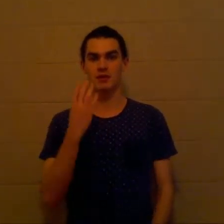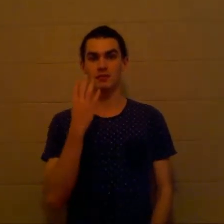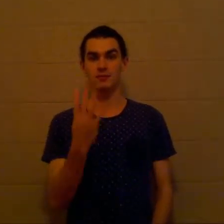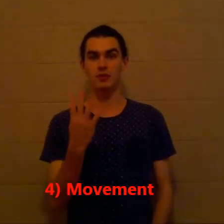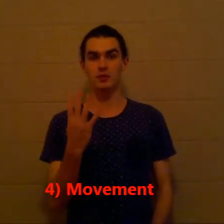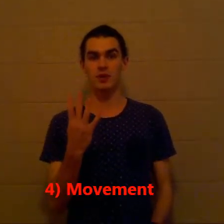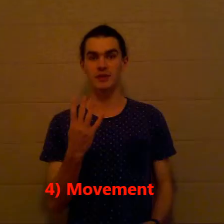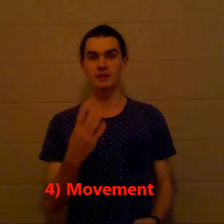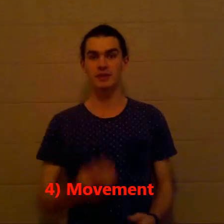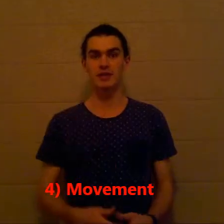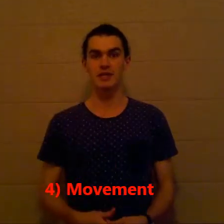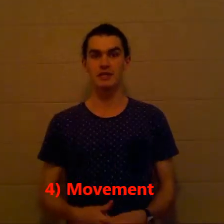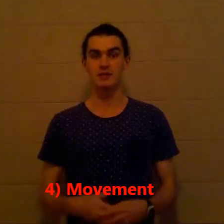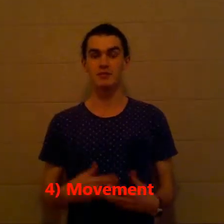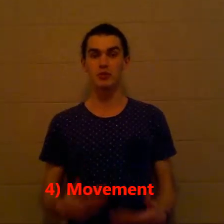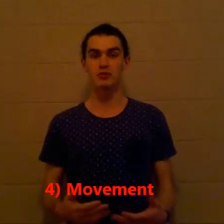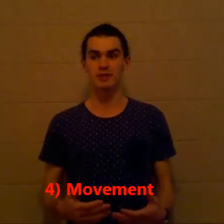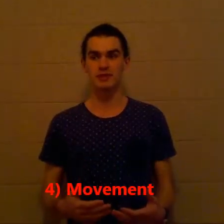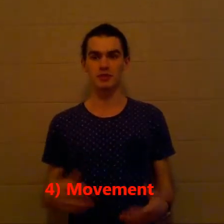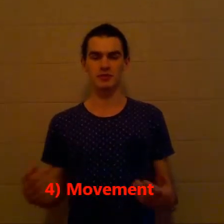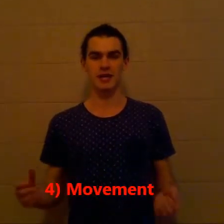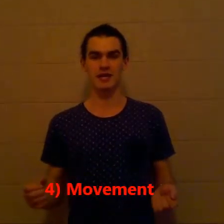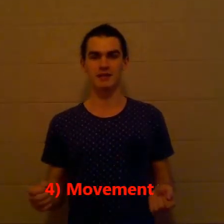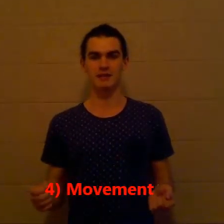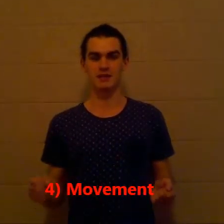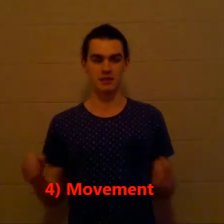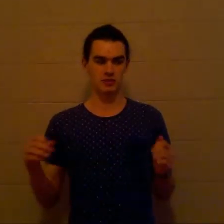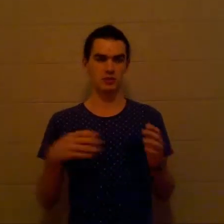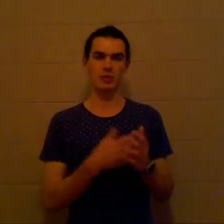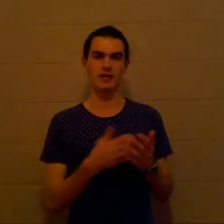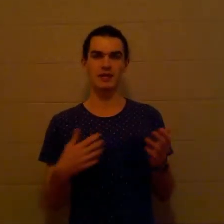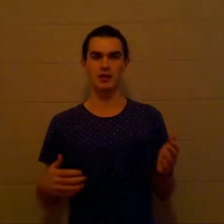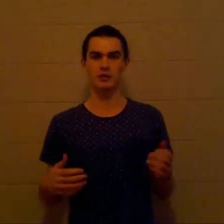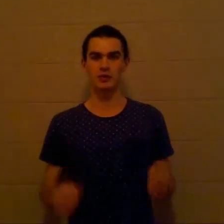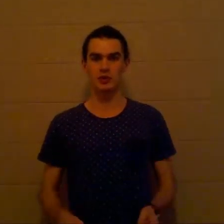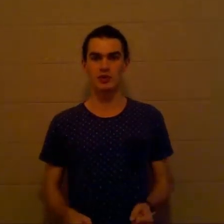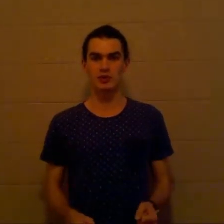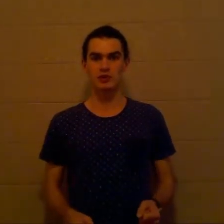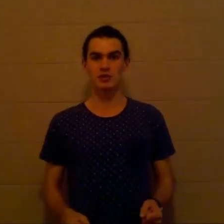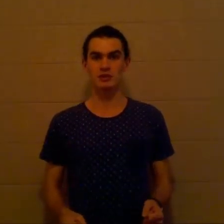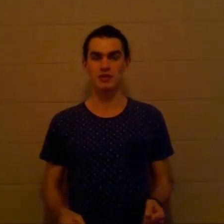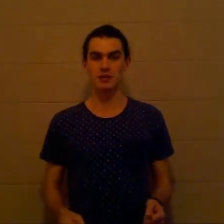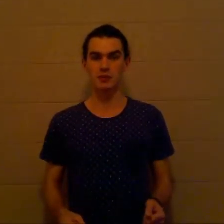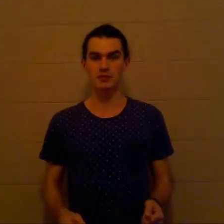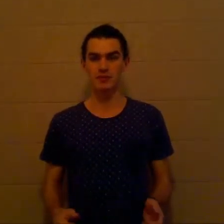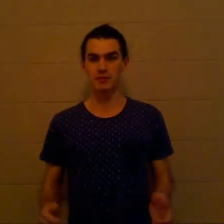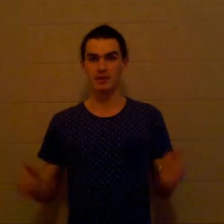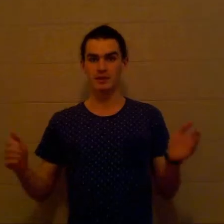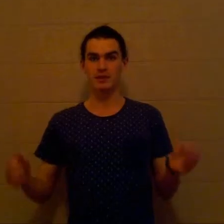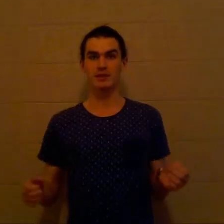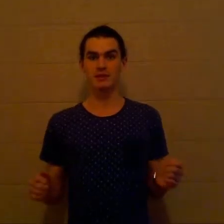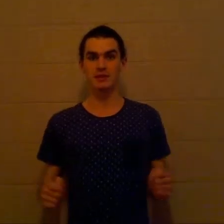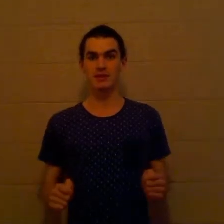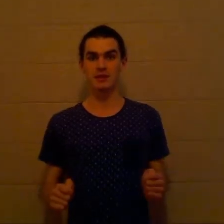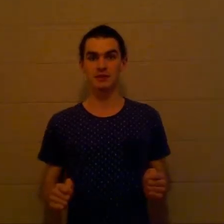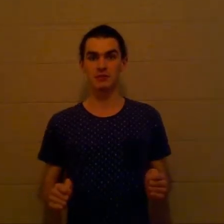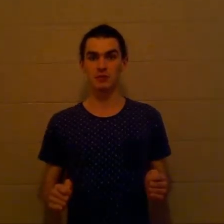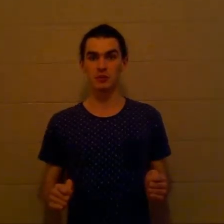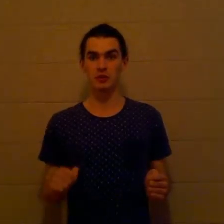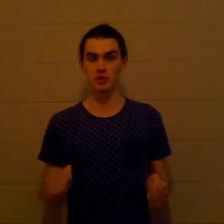The fourth parameter is the movement of the hands, so where they go. So for example, this is the sign for